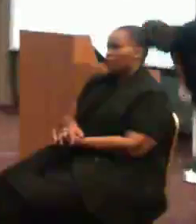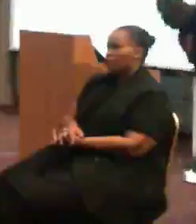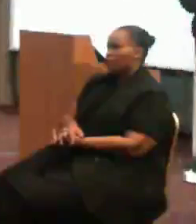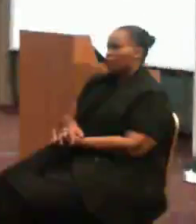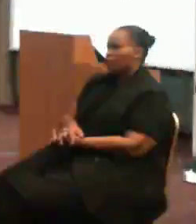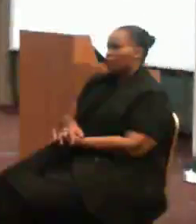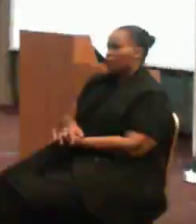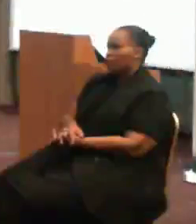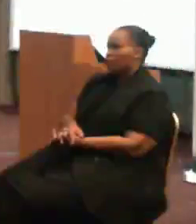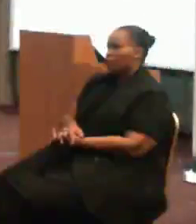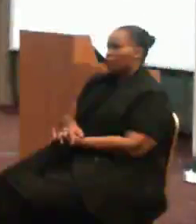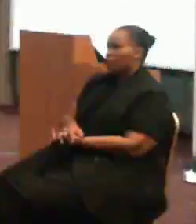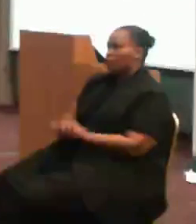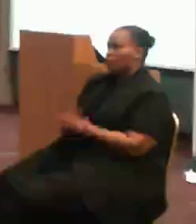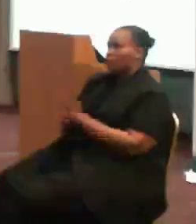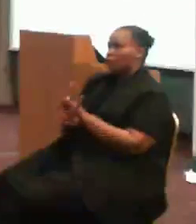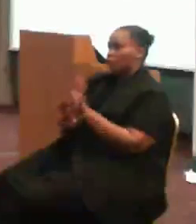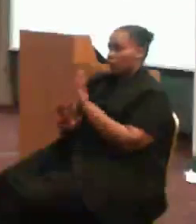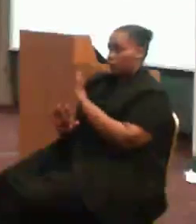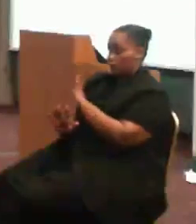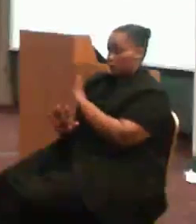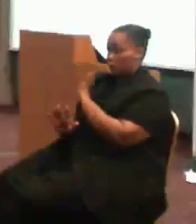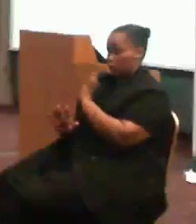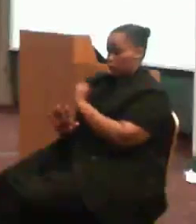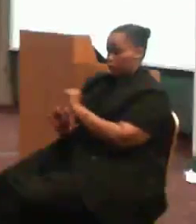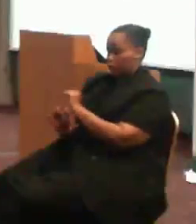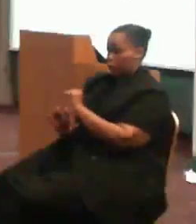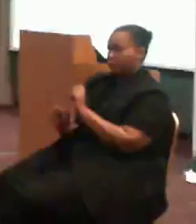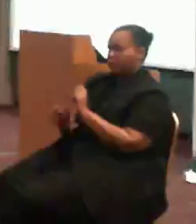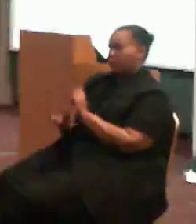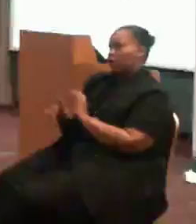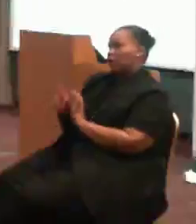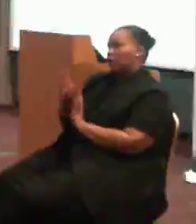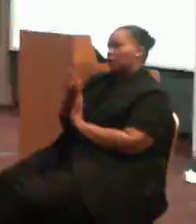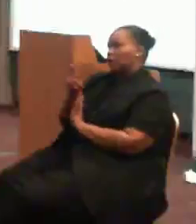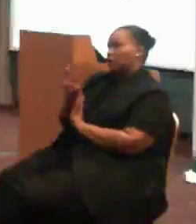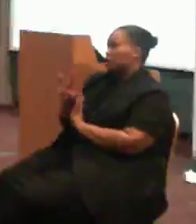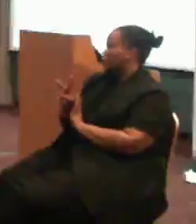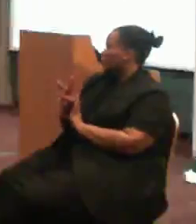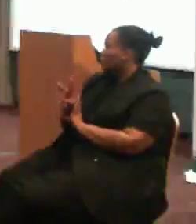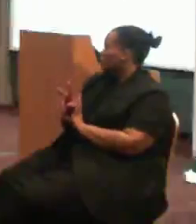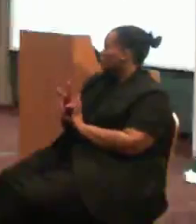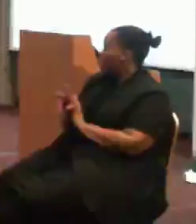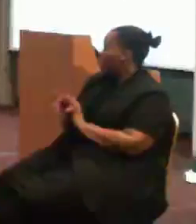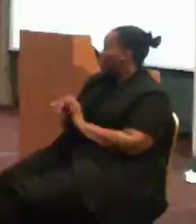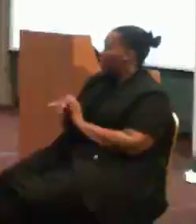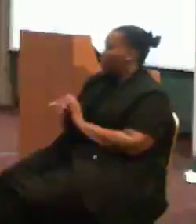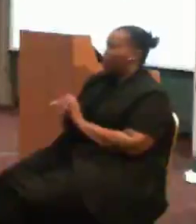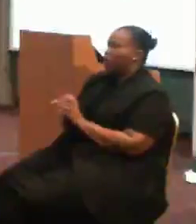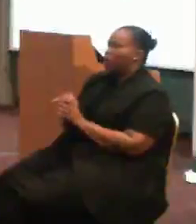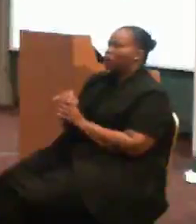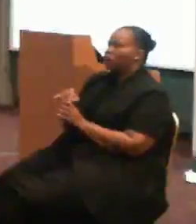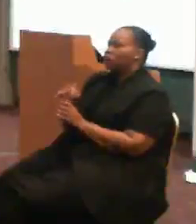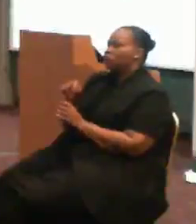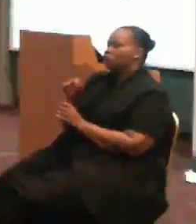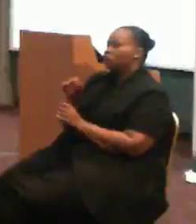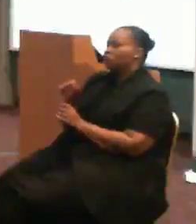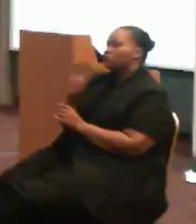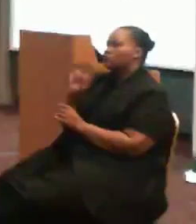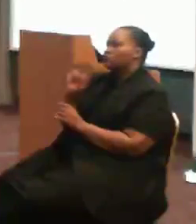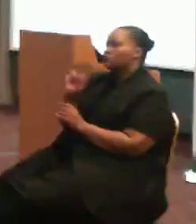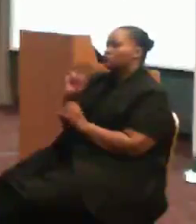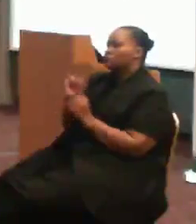And then just stop on that slide. You'll see that your revenue, and I know here we're not showing volumes, we're just